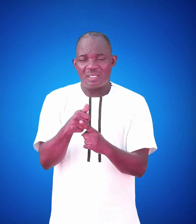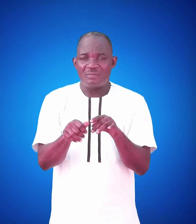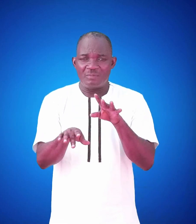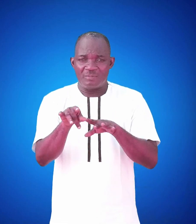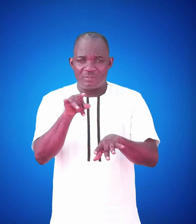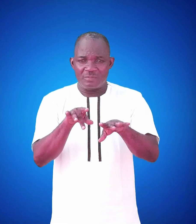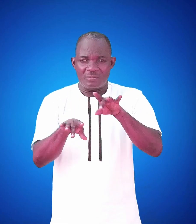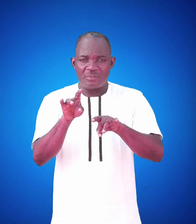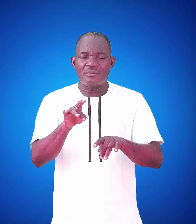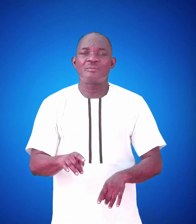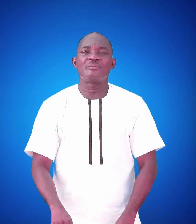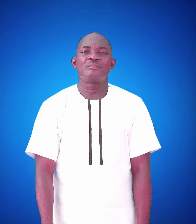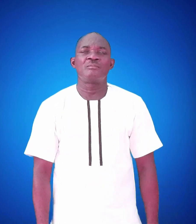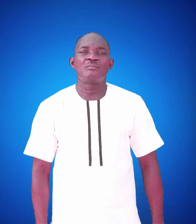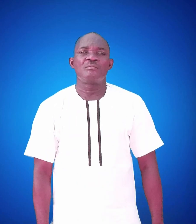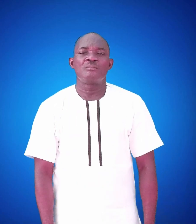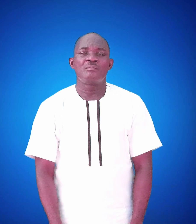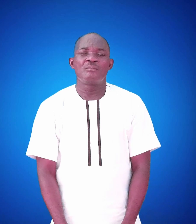self-selection.